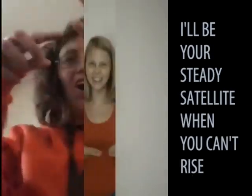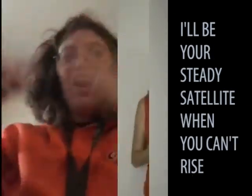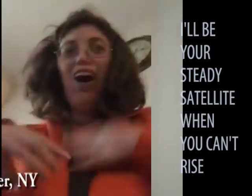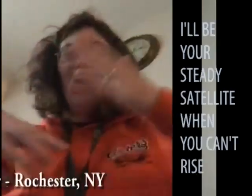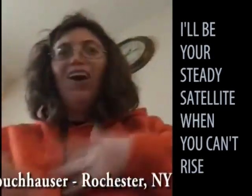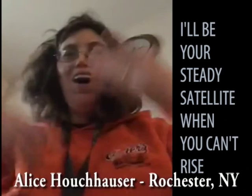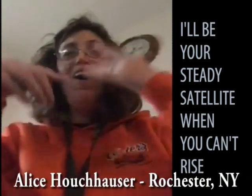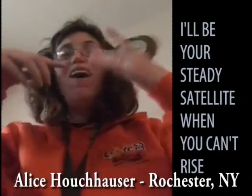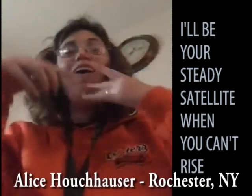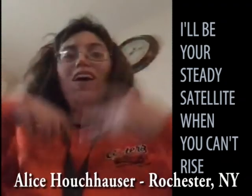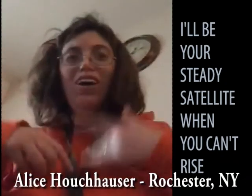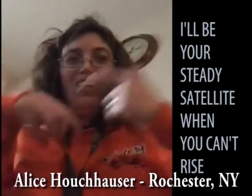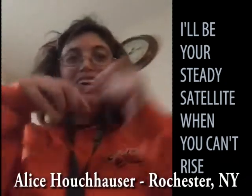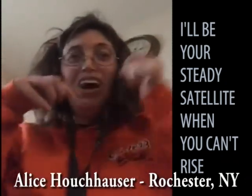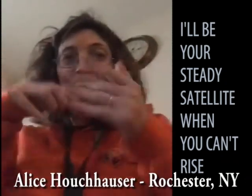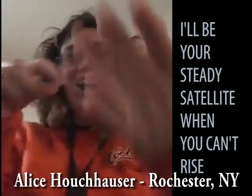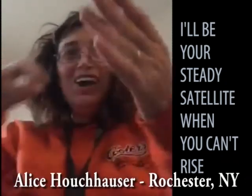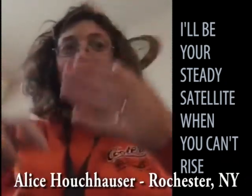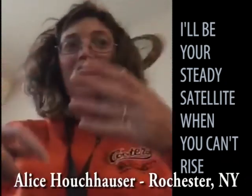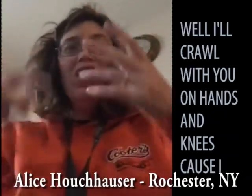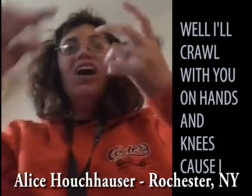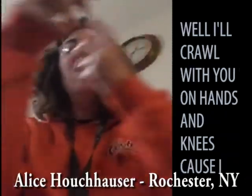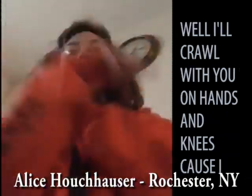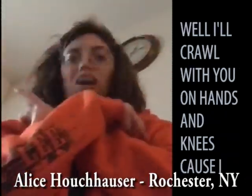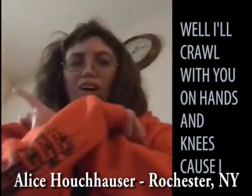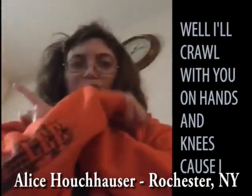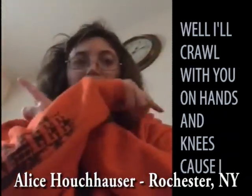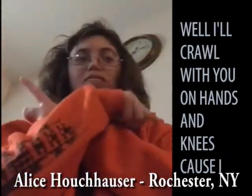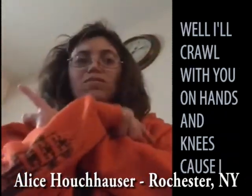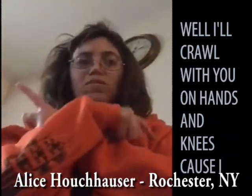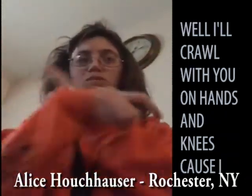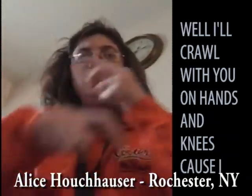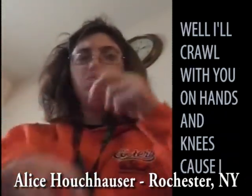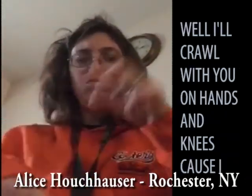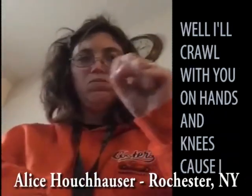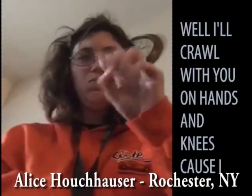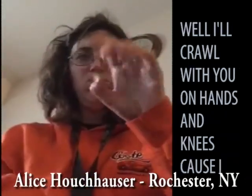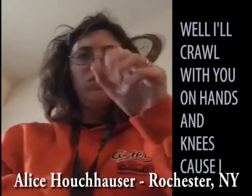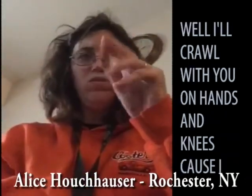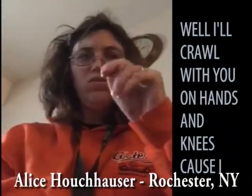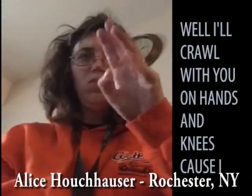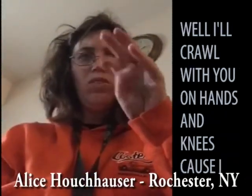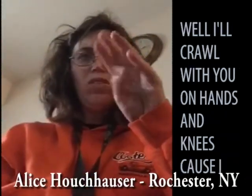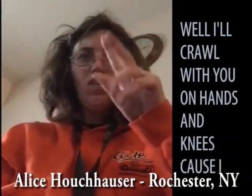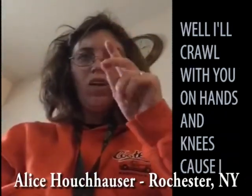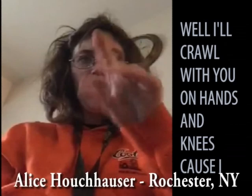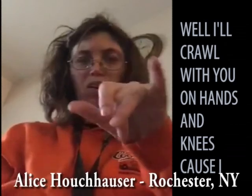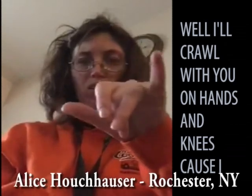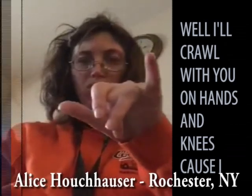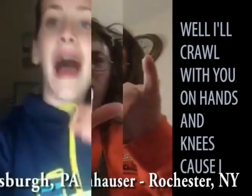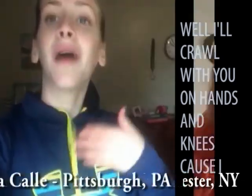And when you can't rise Well, I'll cry with you On hands and knees Cause